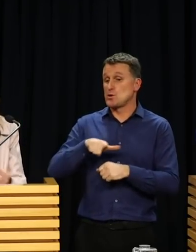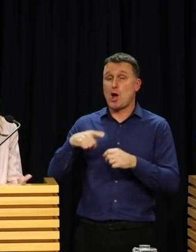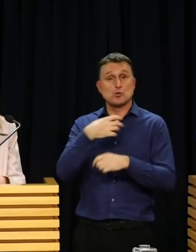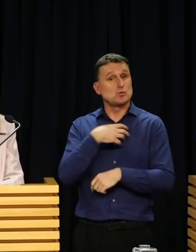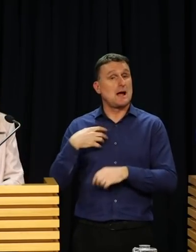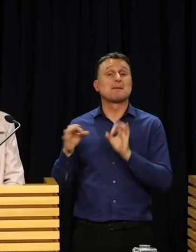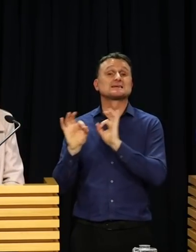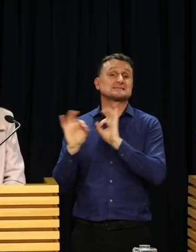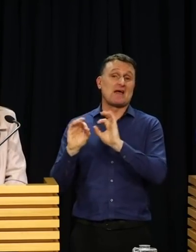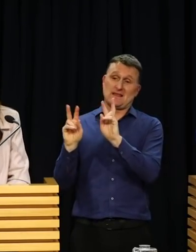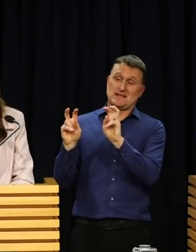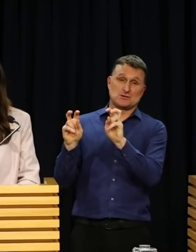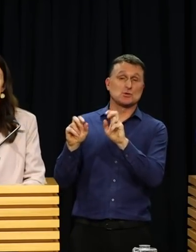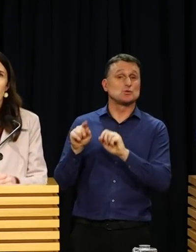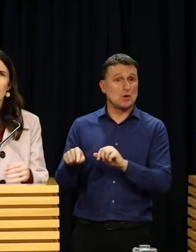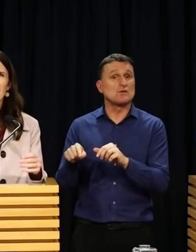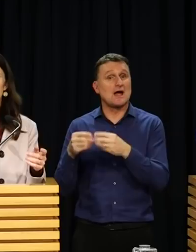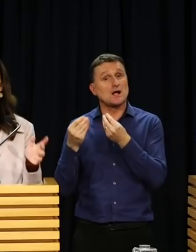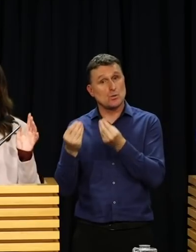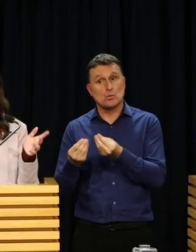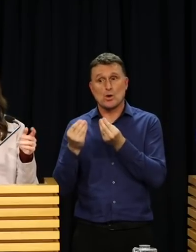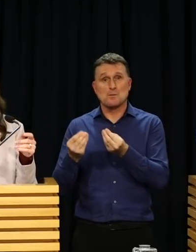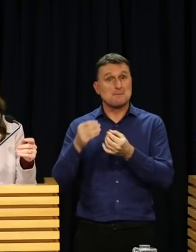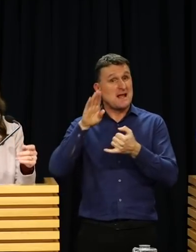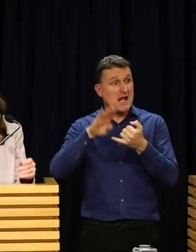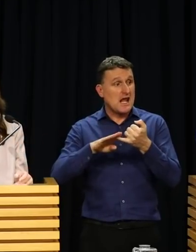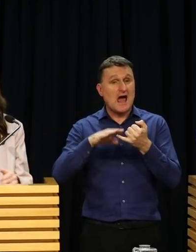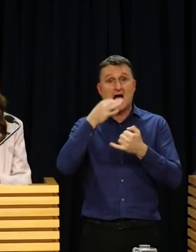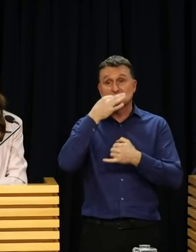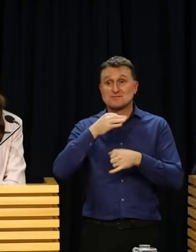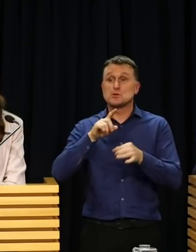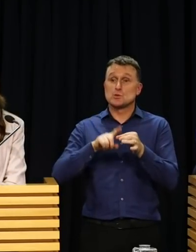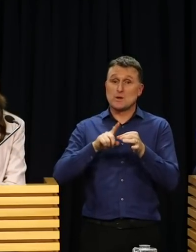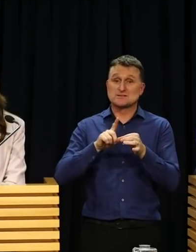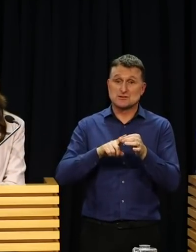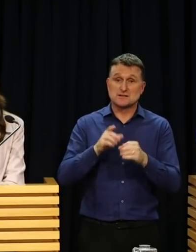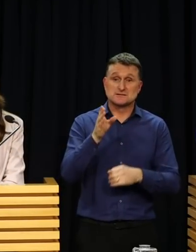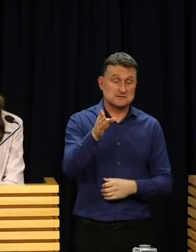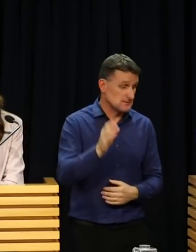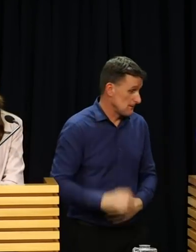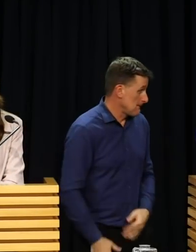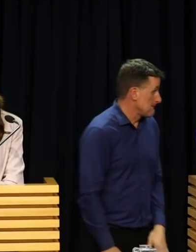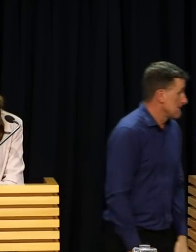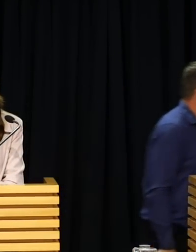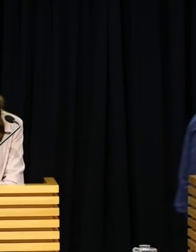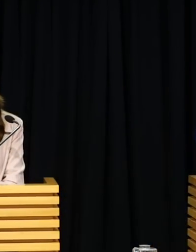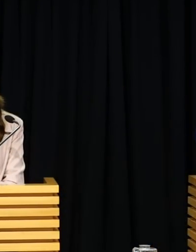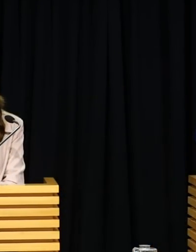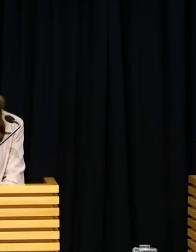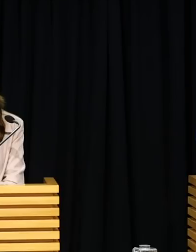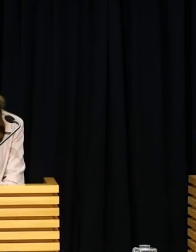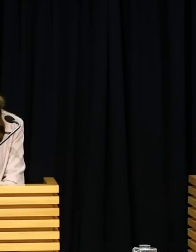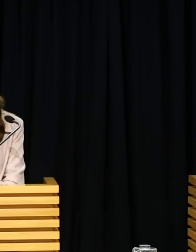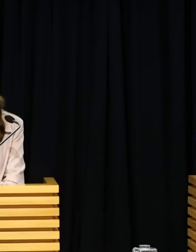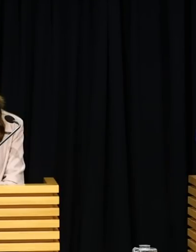issues. So I think that's saying something as well. Maybe the last few questions. Derek. Could you throw the electorate a bit of a curveball by